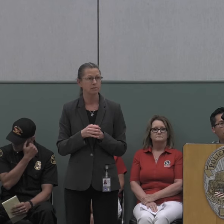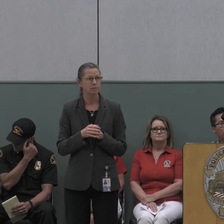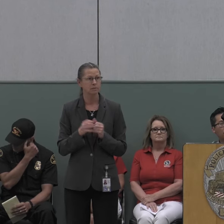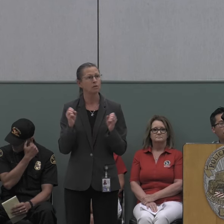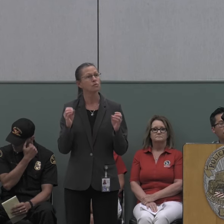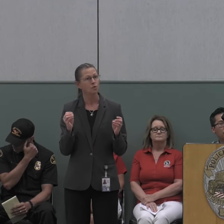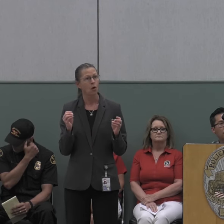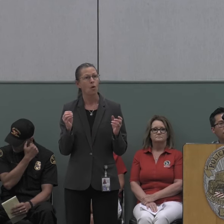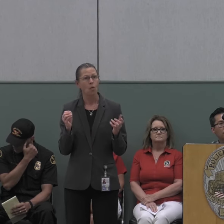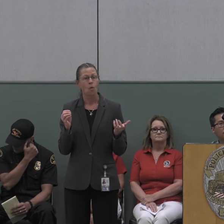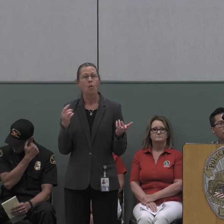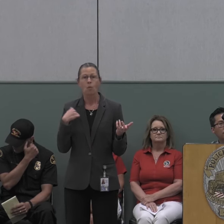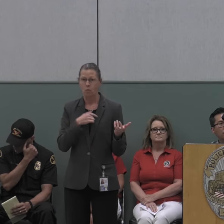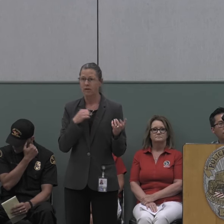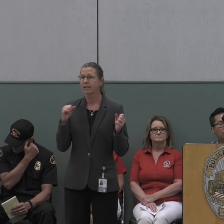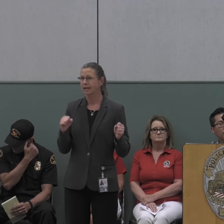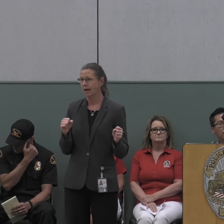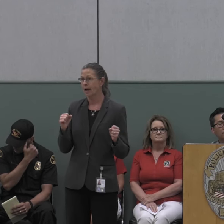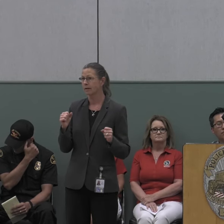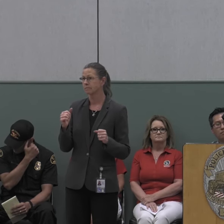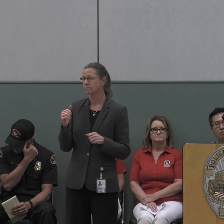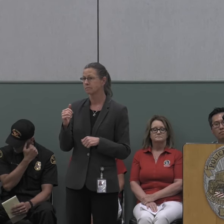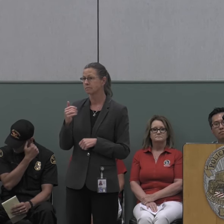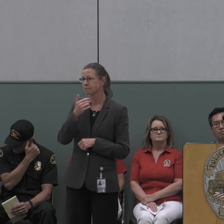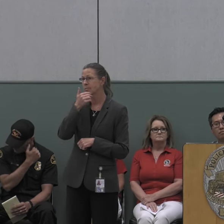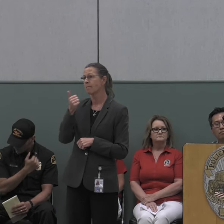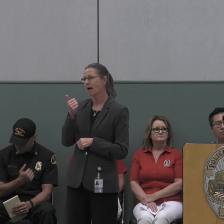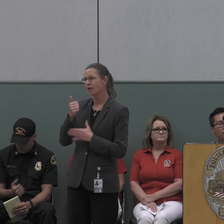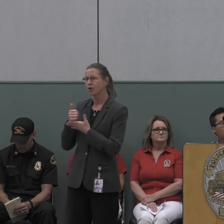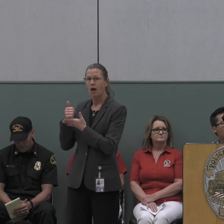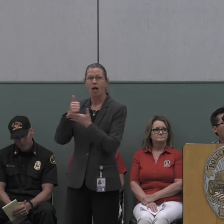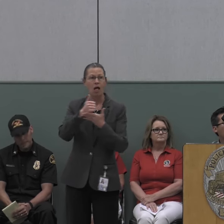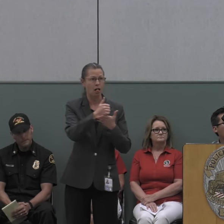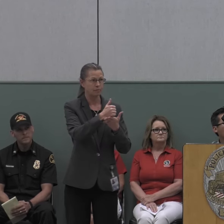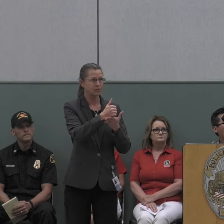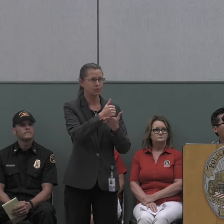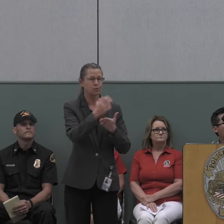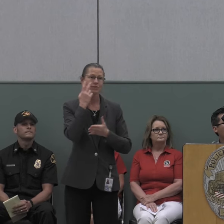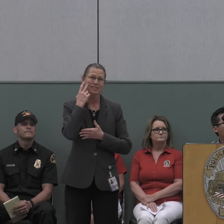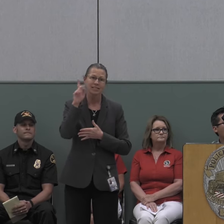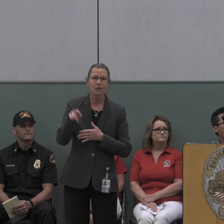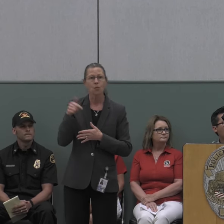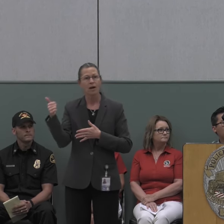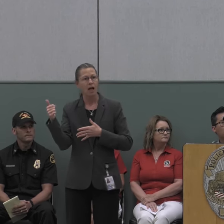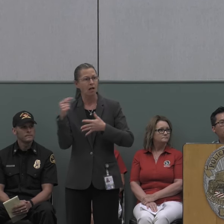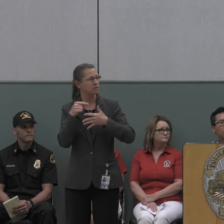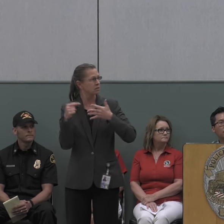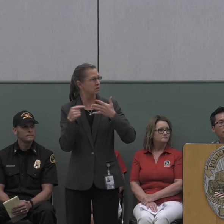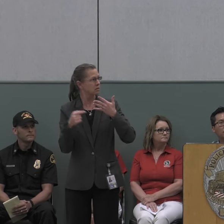we can better help you and to see what other further assistance we can get you with